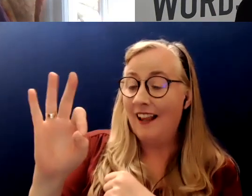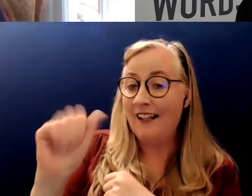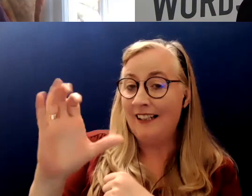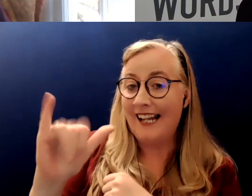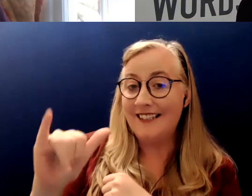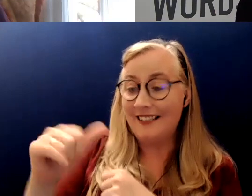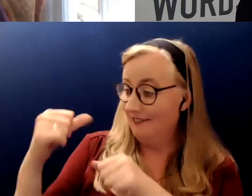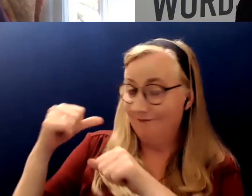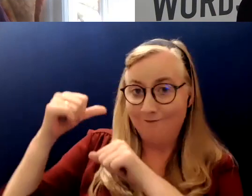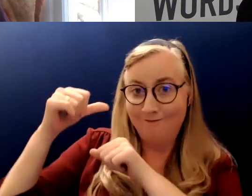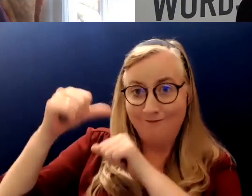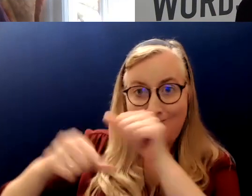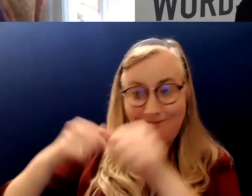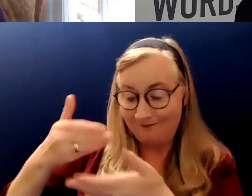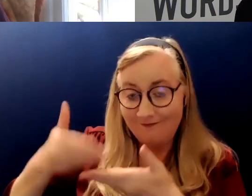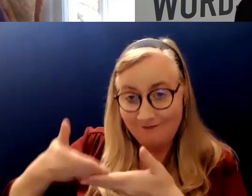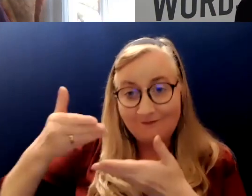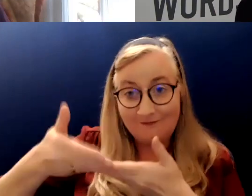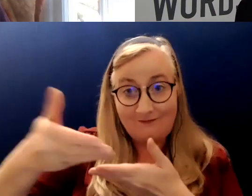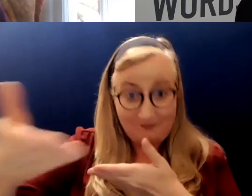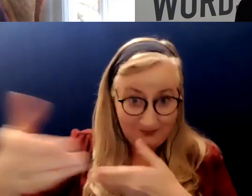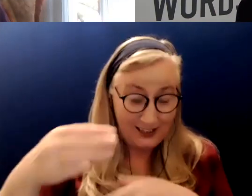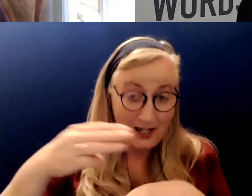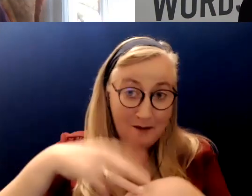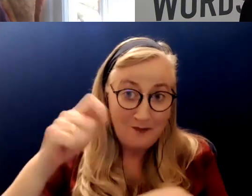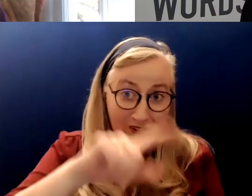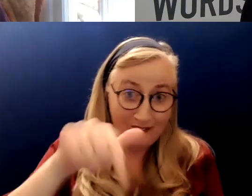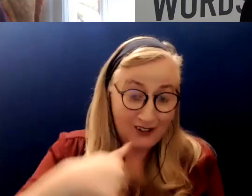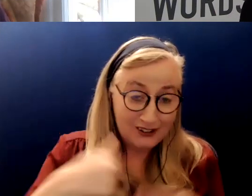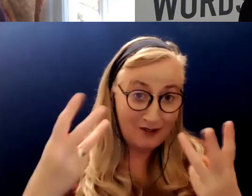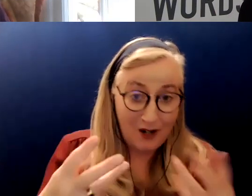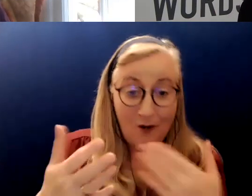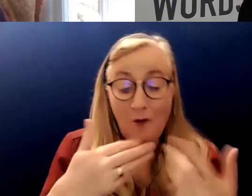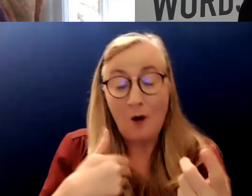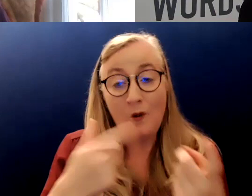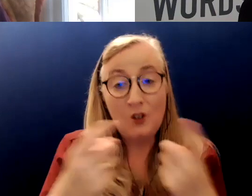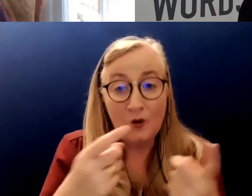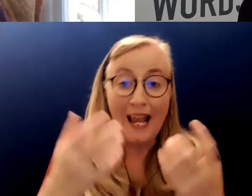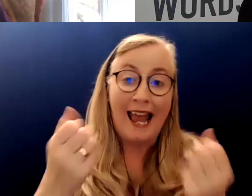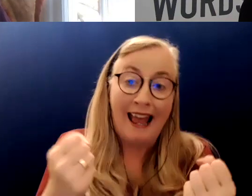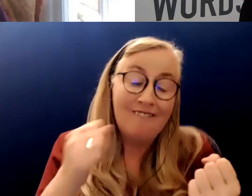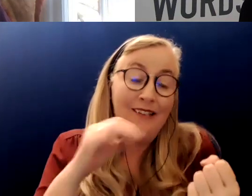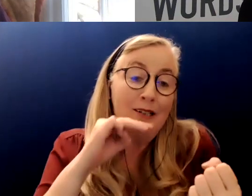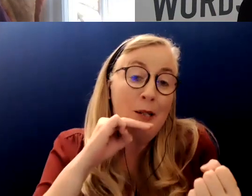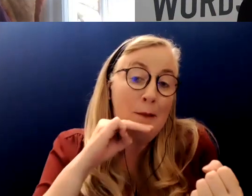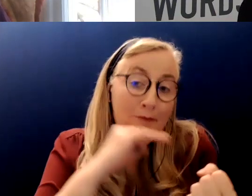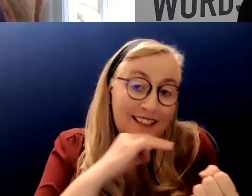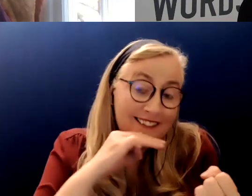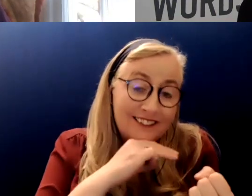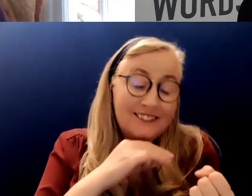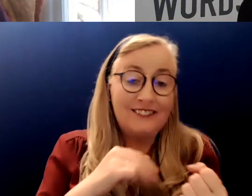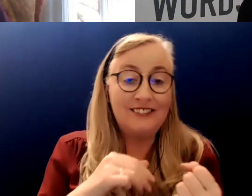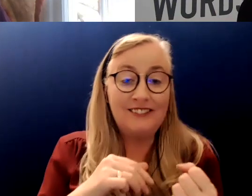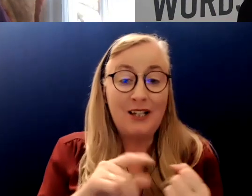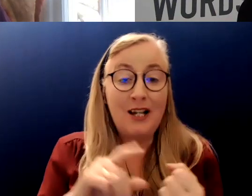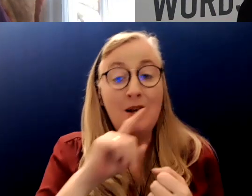what most of us want? That the work that we do is meaningful, that makes a difference